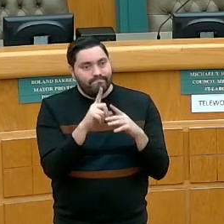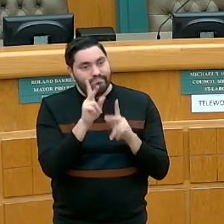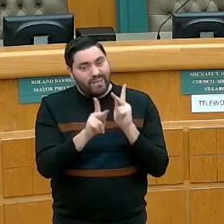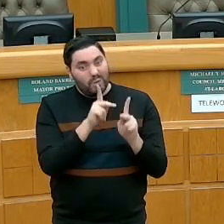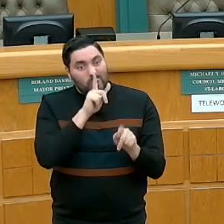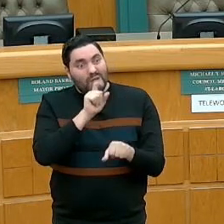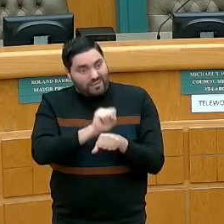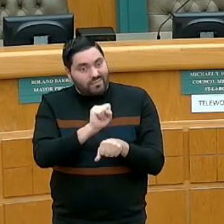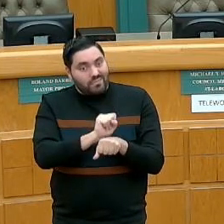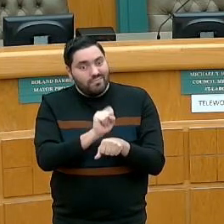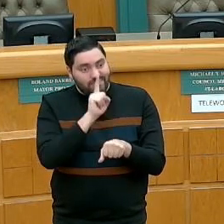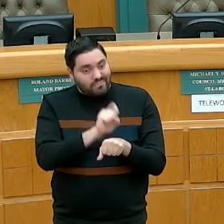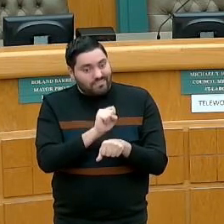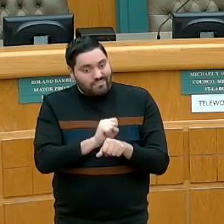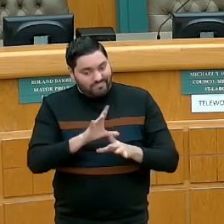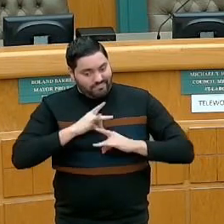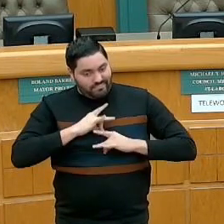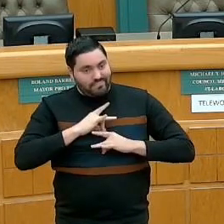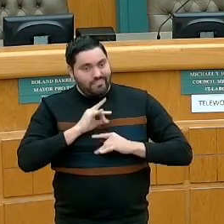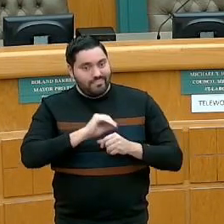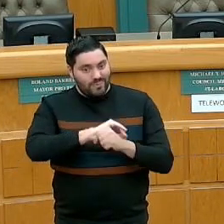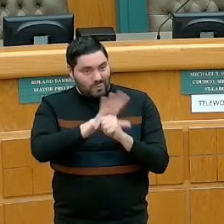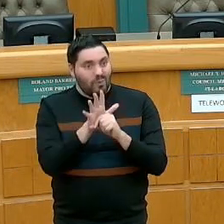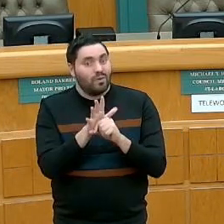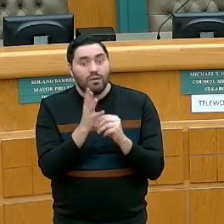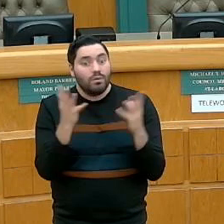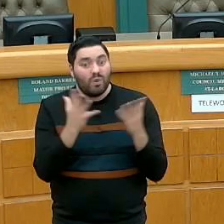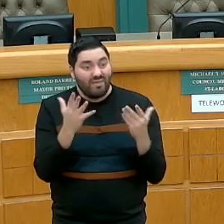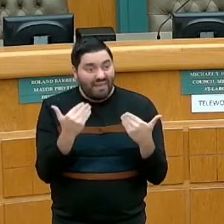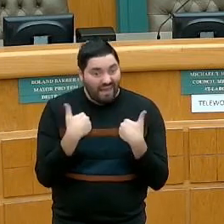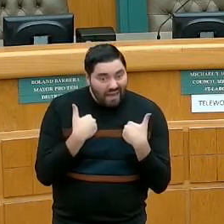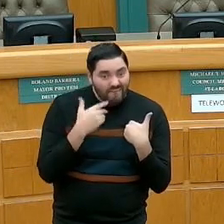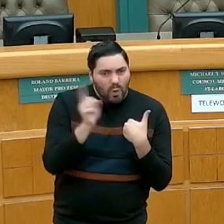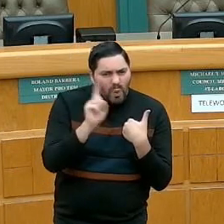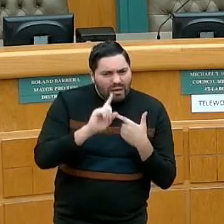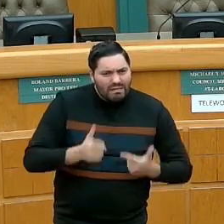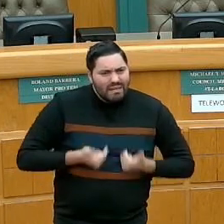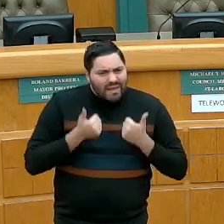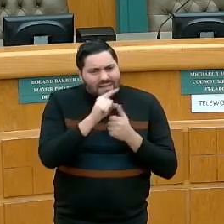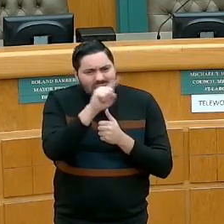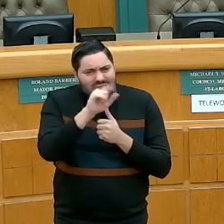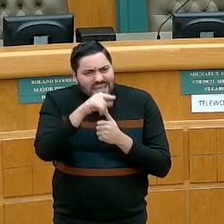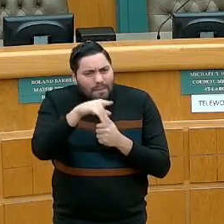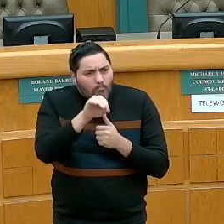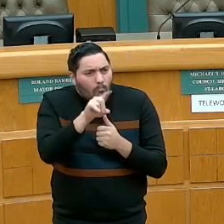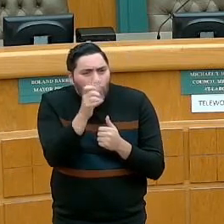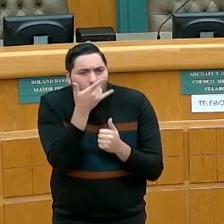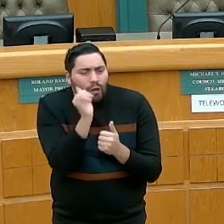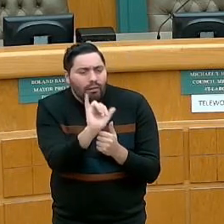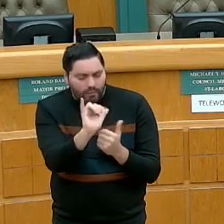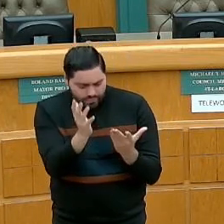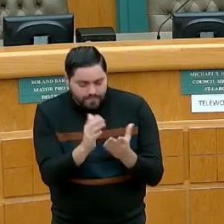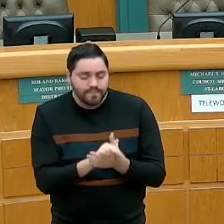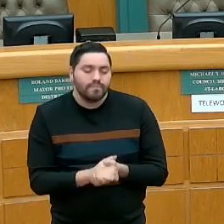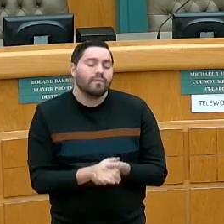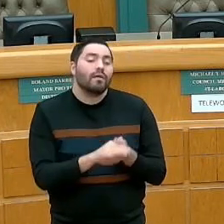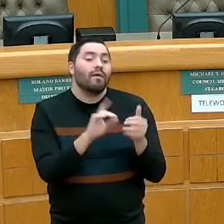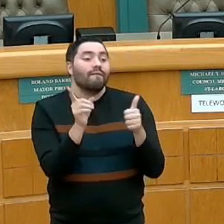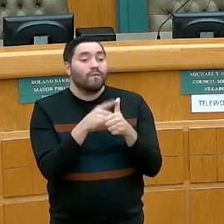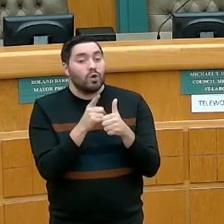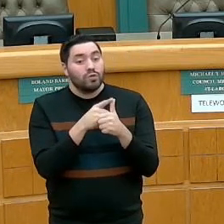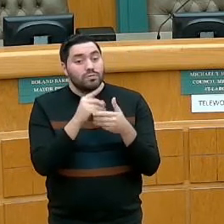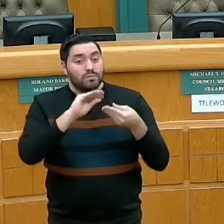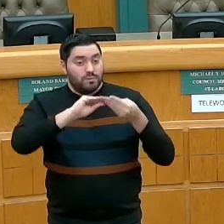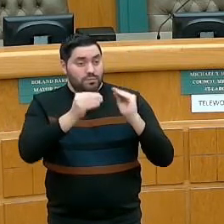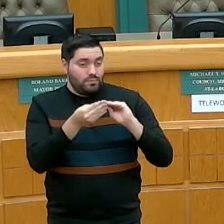reside within Nueces County and what zip codes. Okay, so with that, we'll begin with the statistics. This